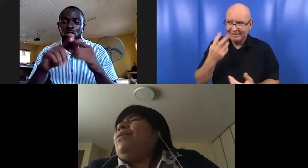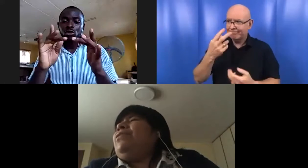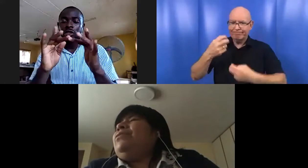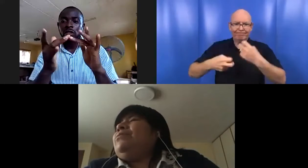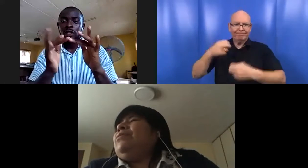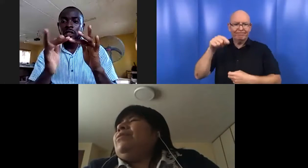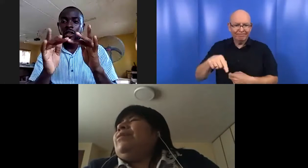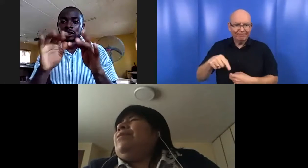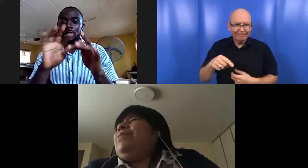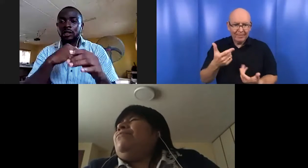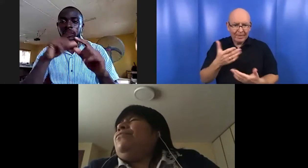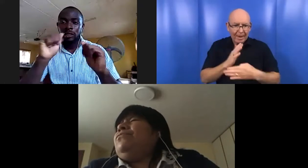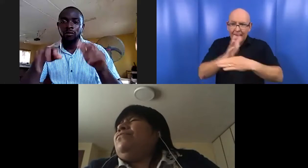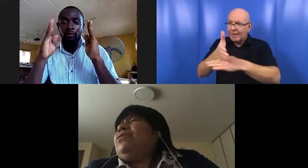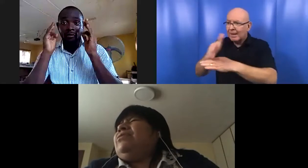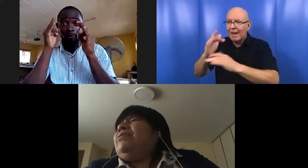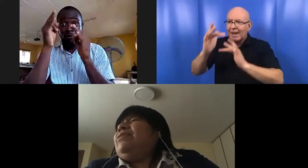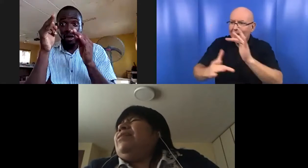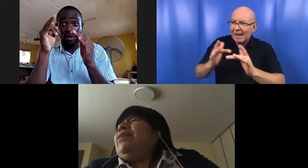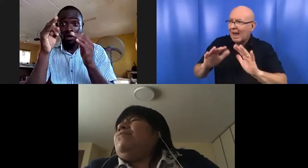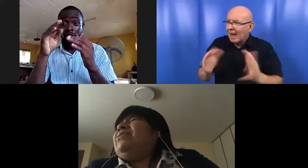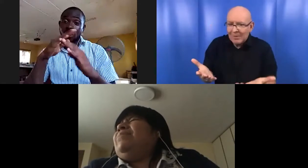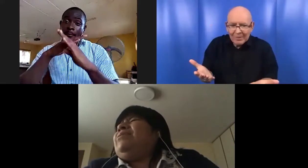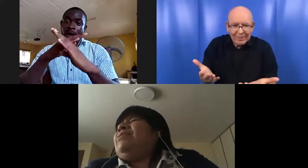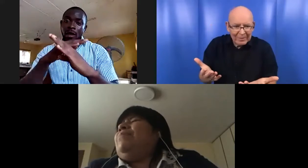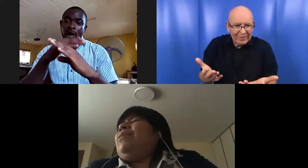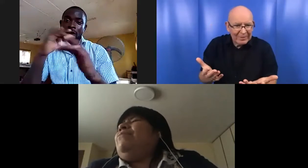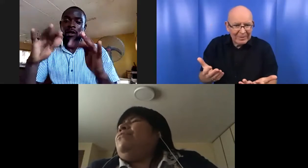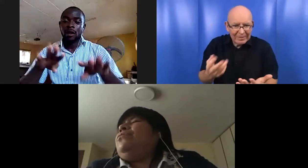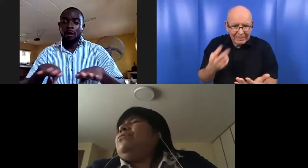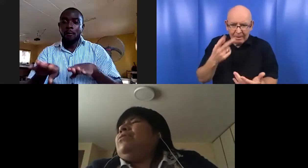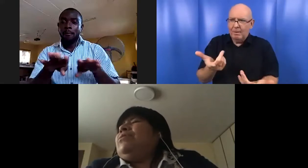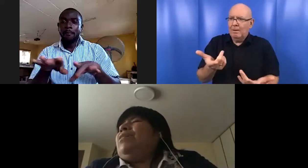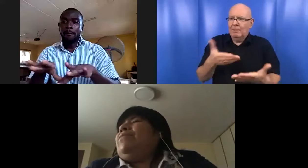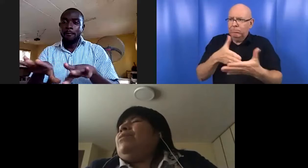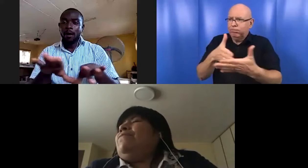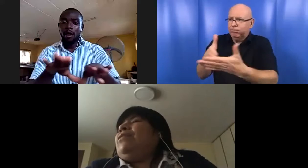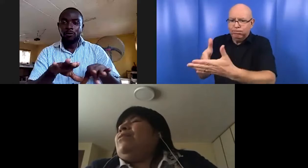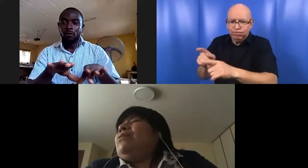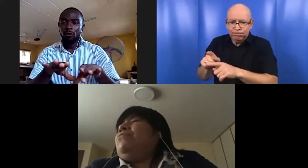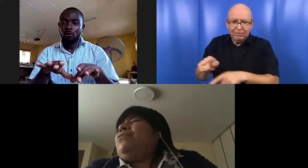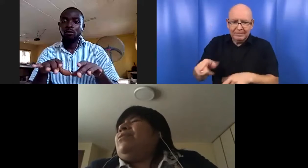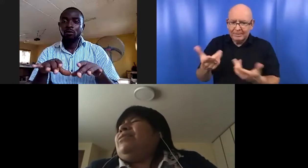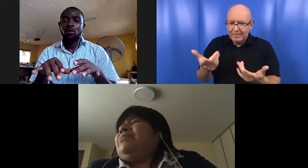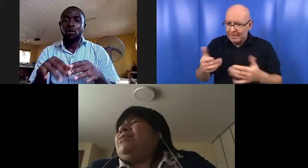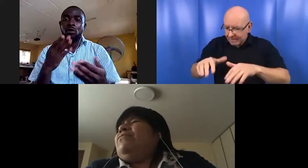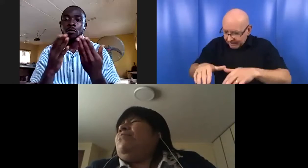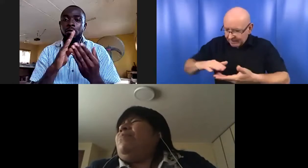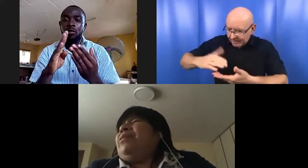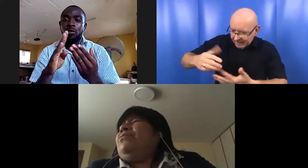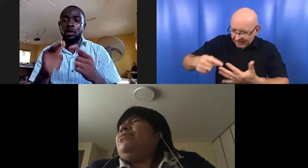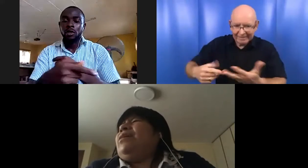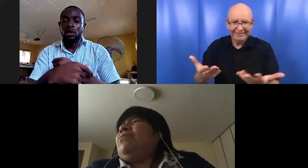facing barriers in the platforms. For instance, lack of accessibility in the platforms, maybe if they are working as